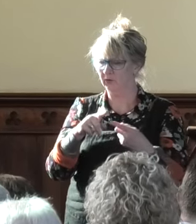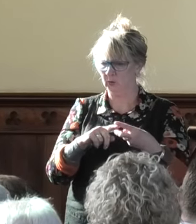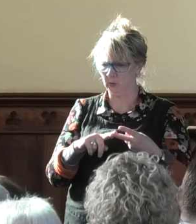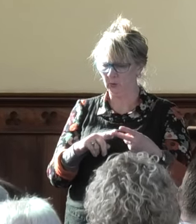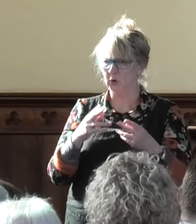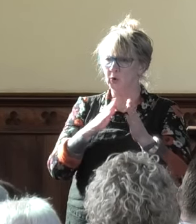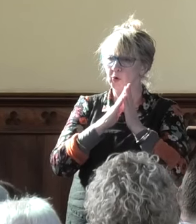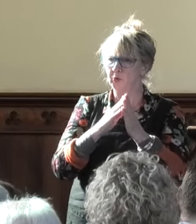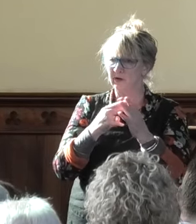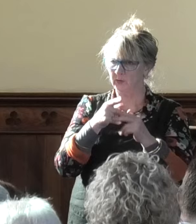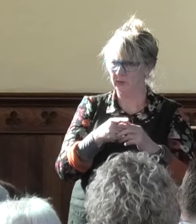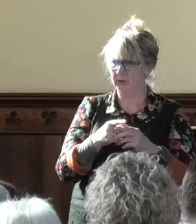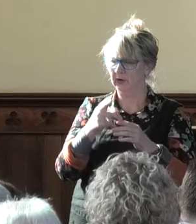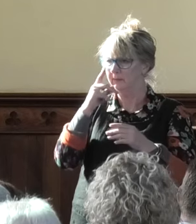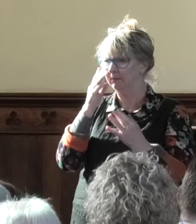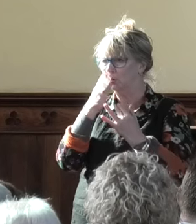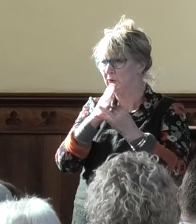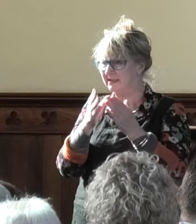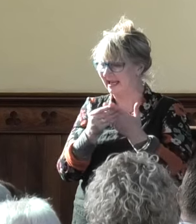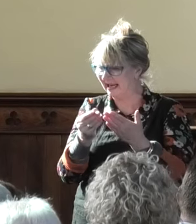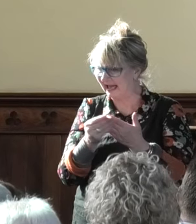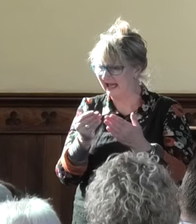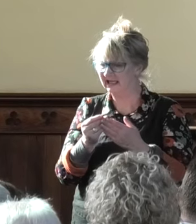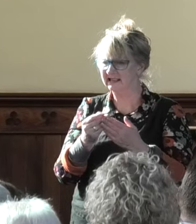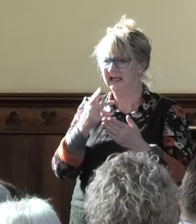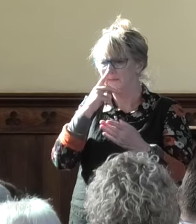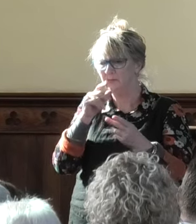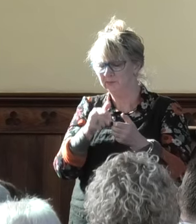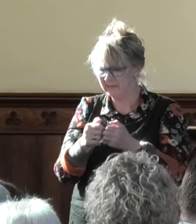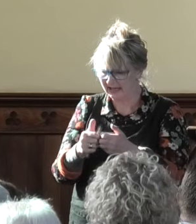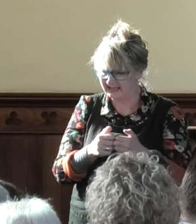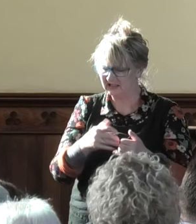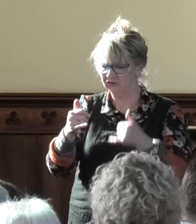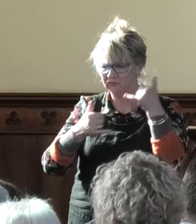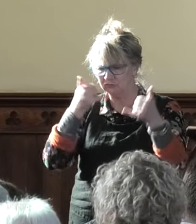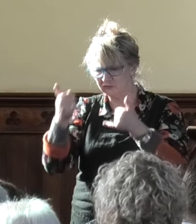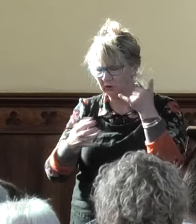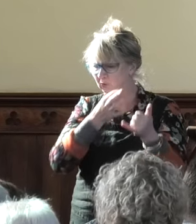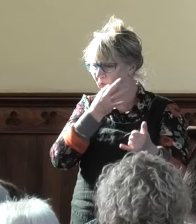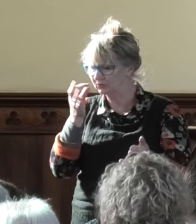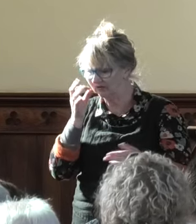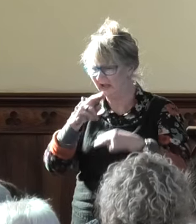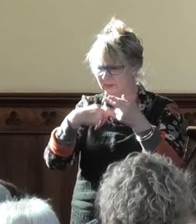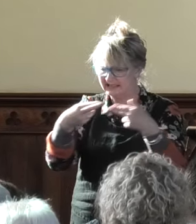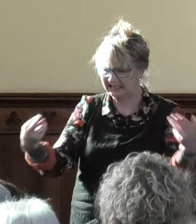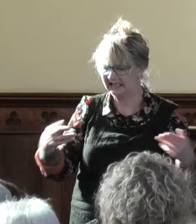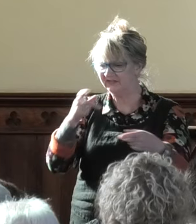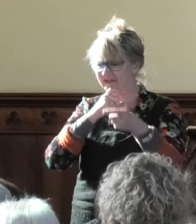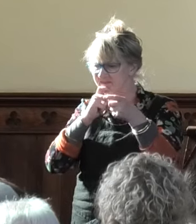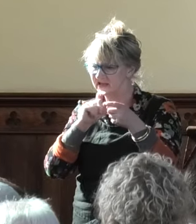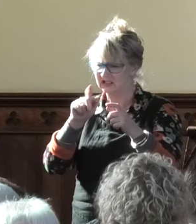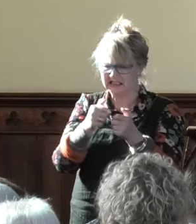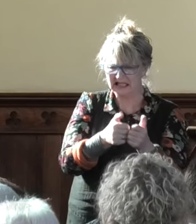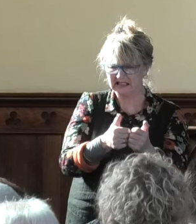her, people who sent cards, people who sent messages, phone calls, visits, flowers, gifts, meals,